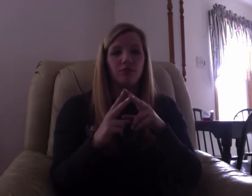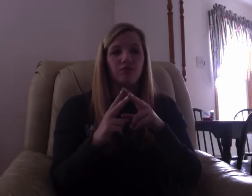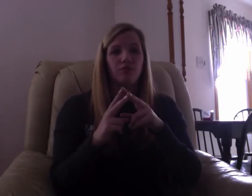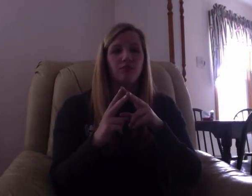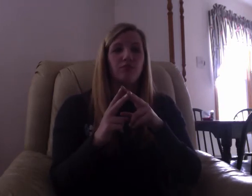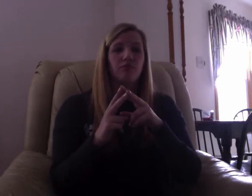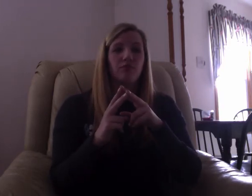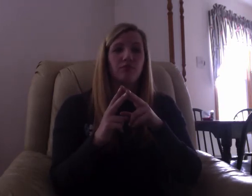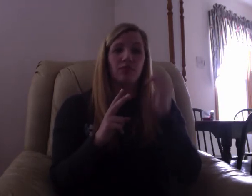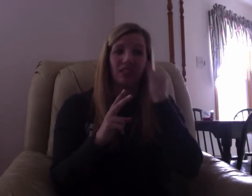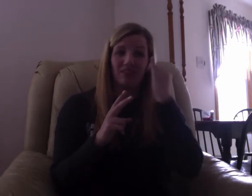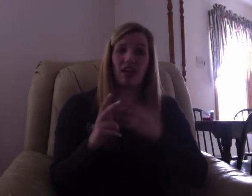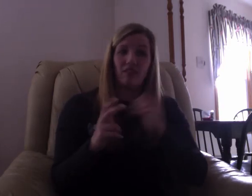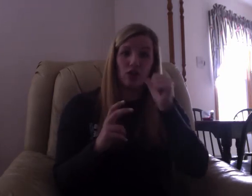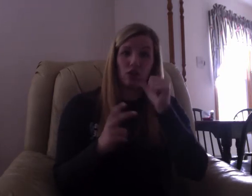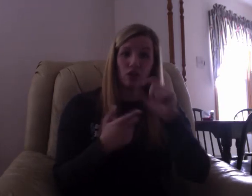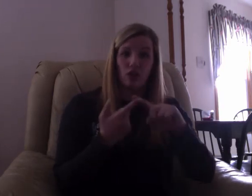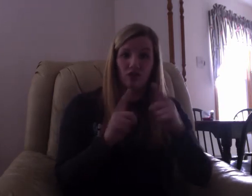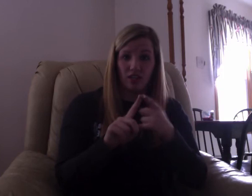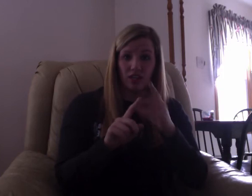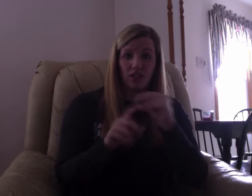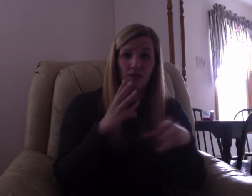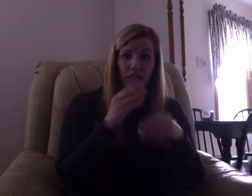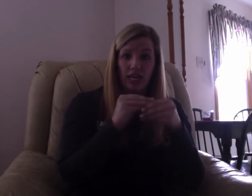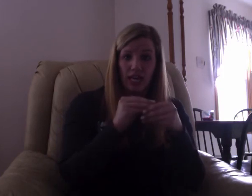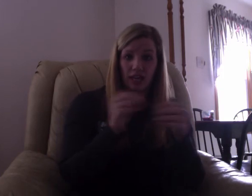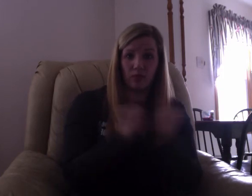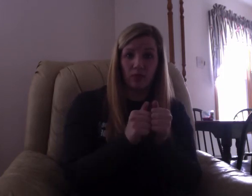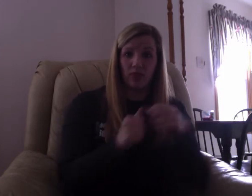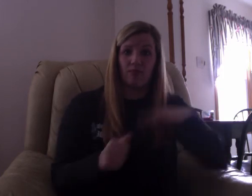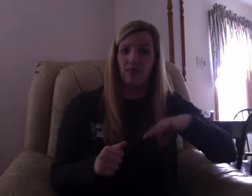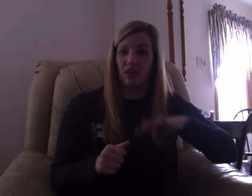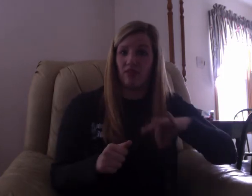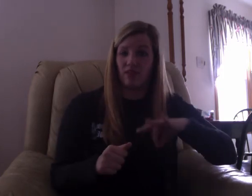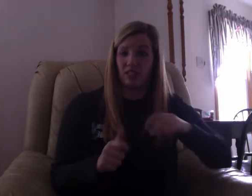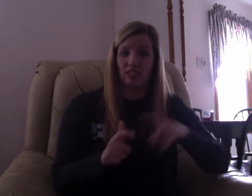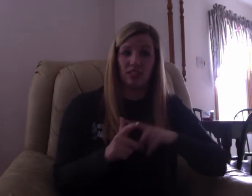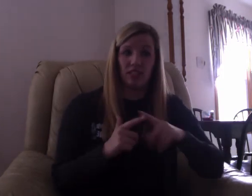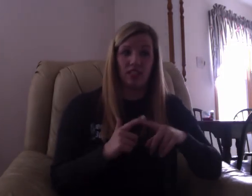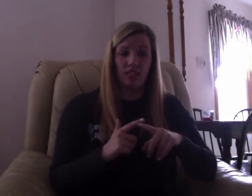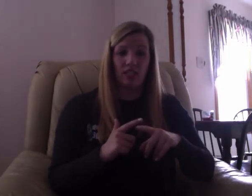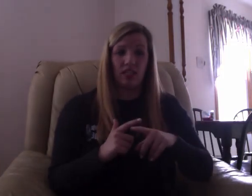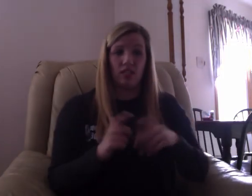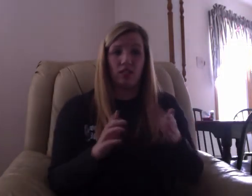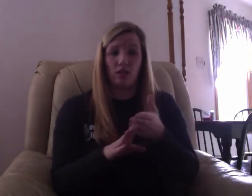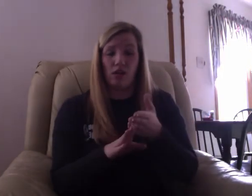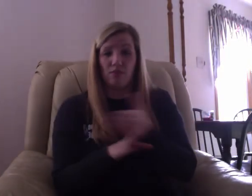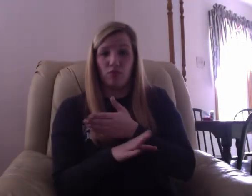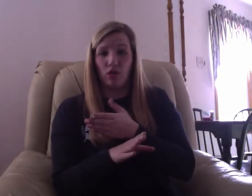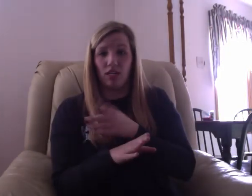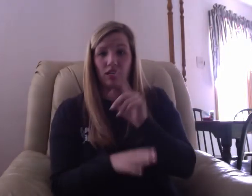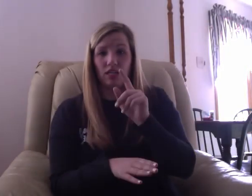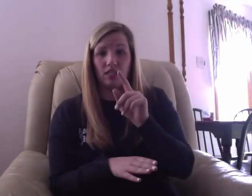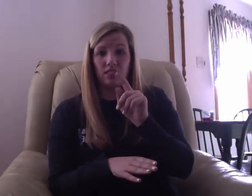say I have a girlfriend and I want to put her on my benefits plan, they would give me a pre-tax stipend to help pay for her